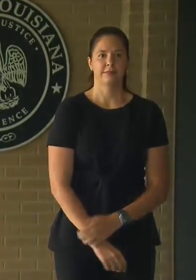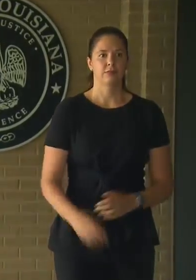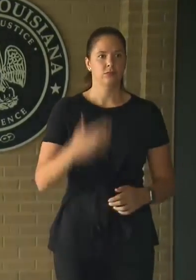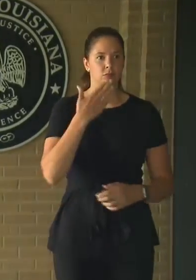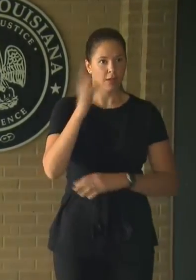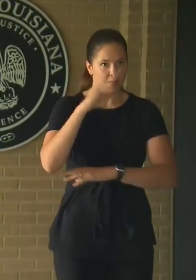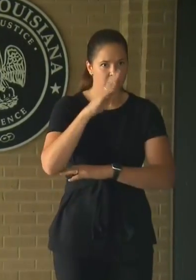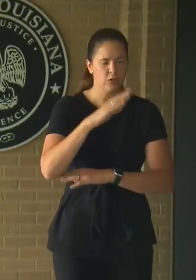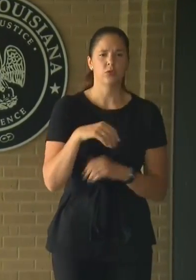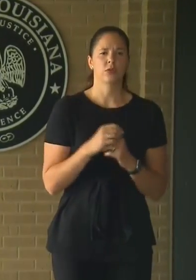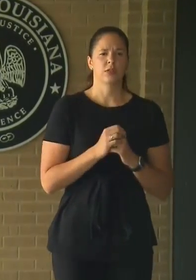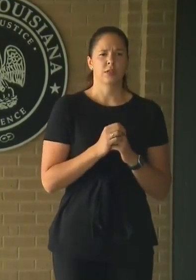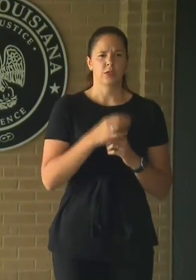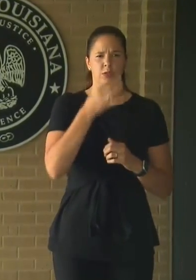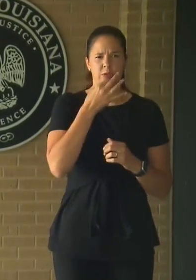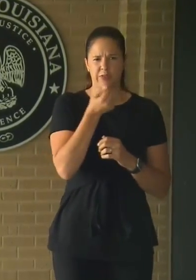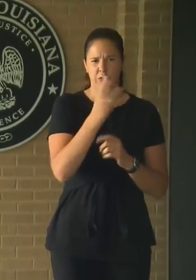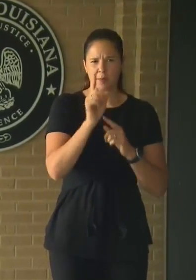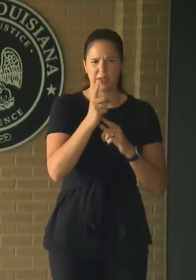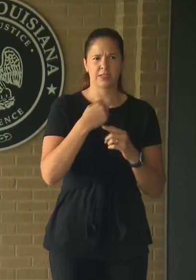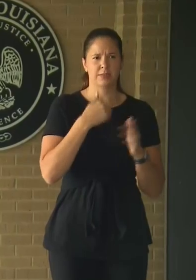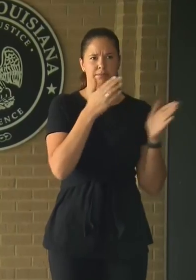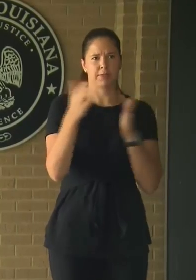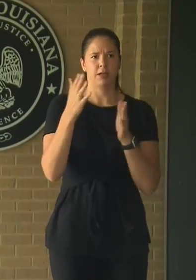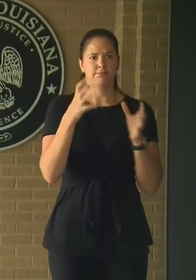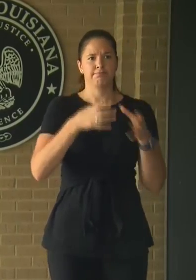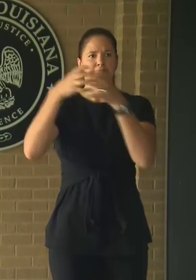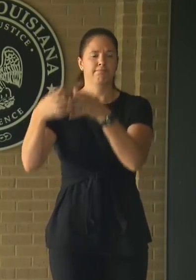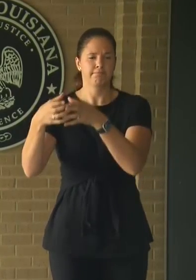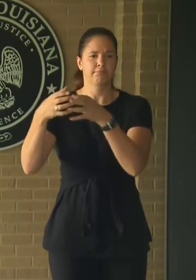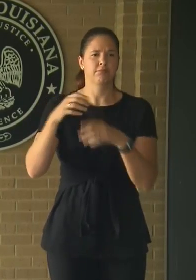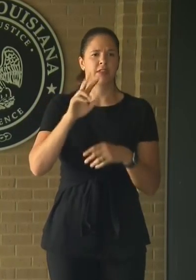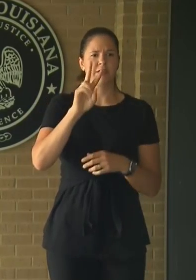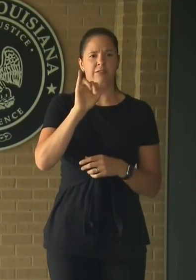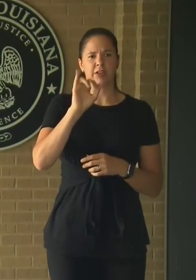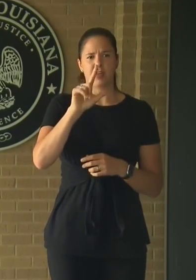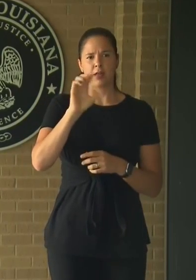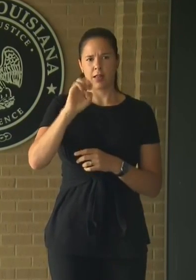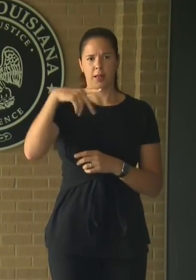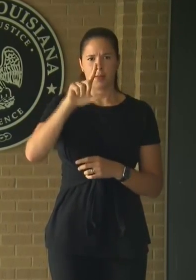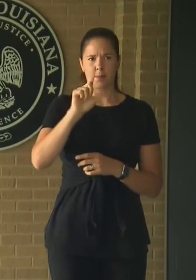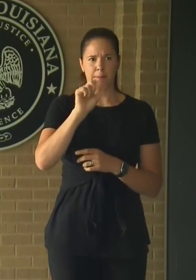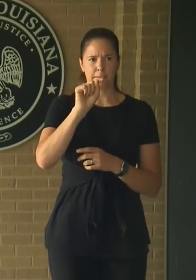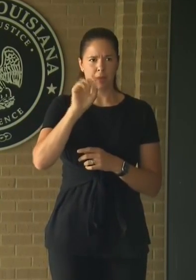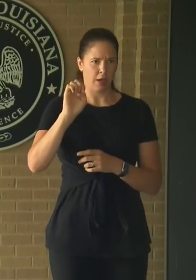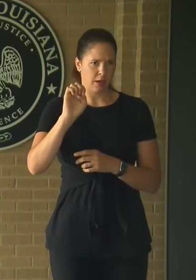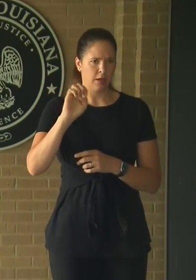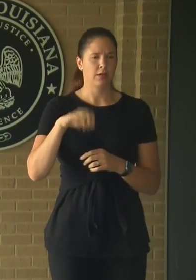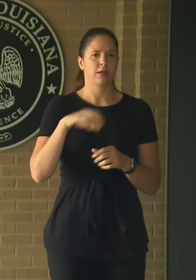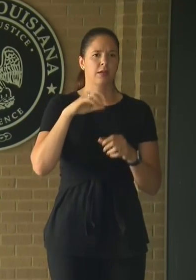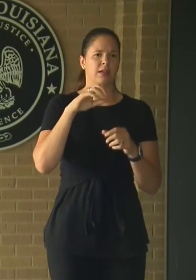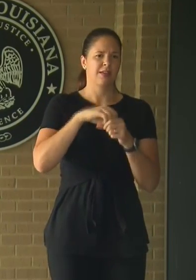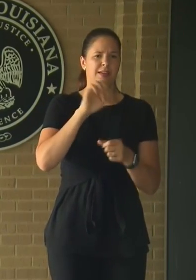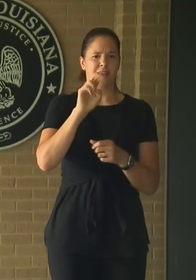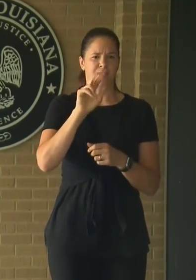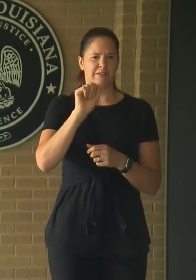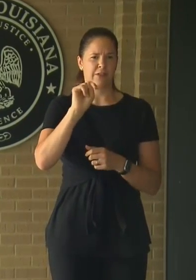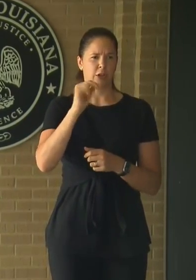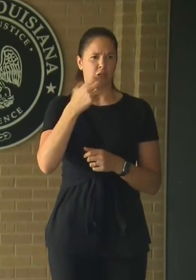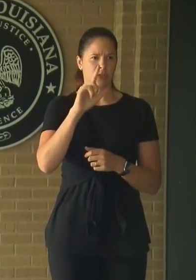Good afternoon. In just a few minutes, I'll be traveling with some members of our team to Ville Platte in Evangeline Parish, but